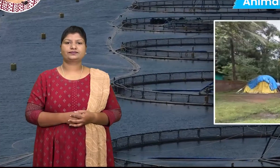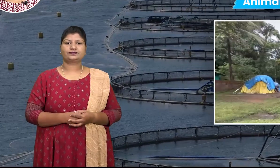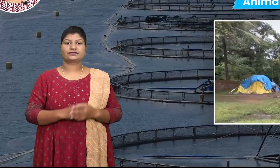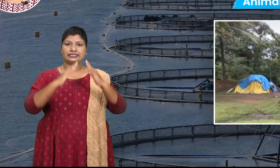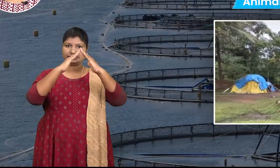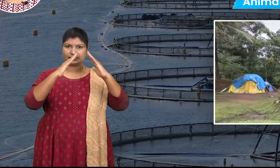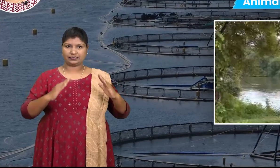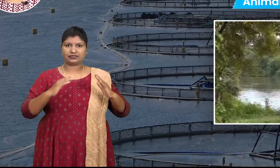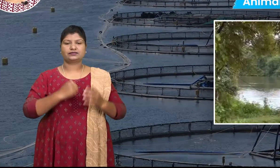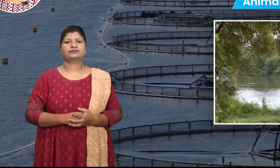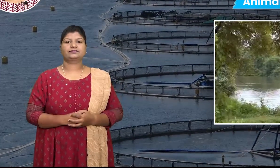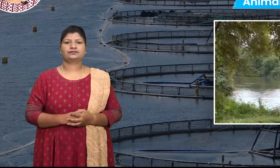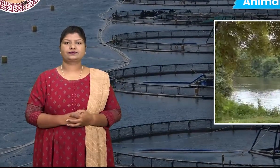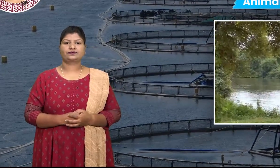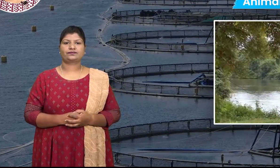shelter,